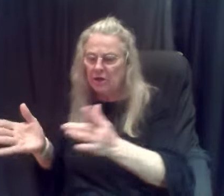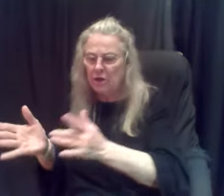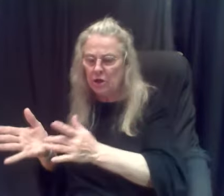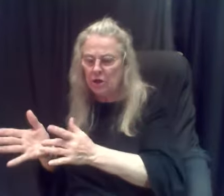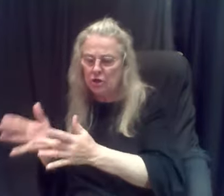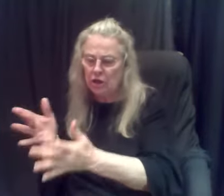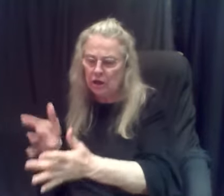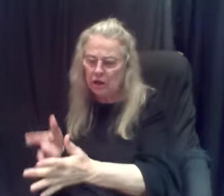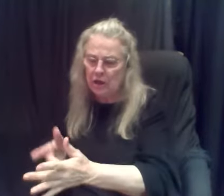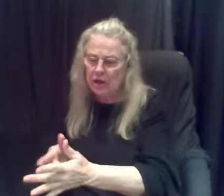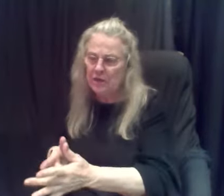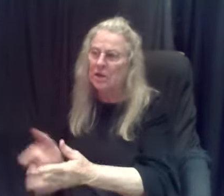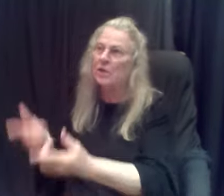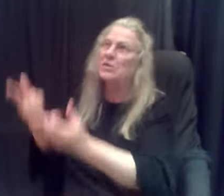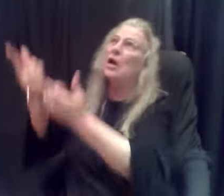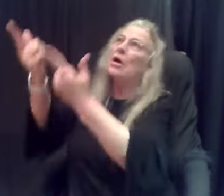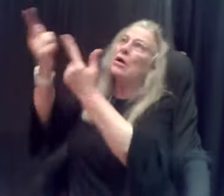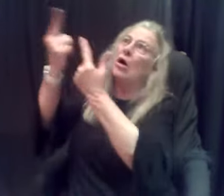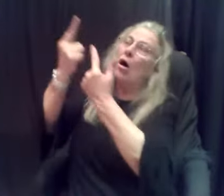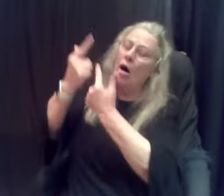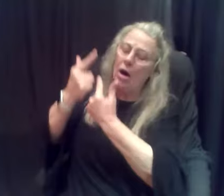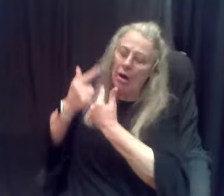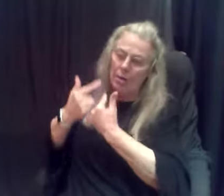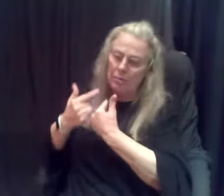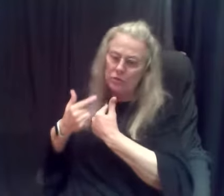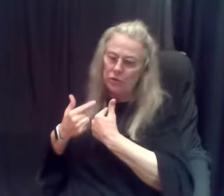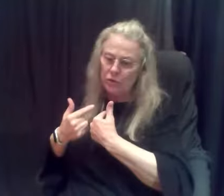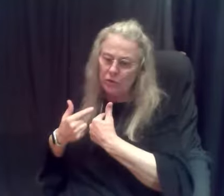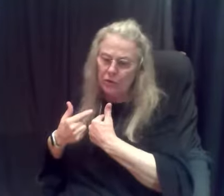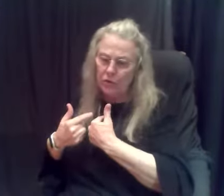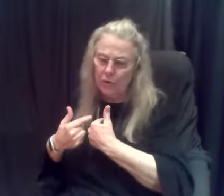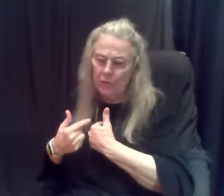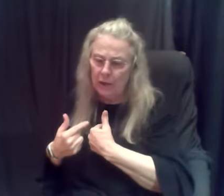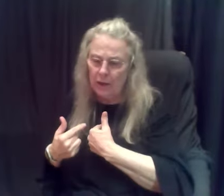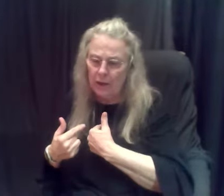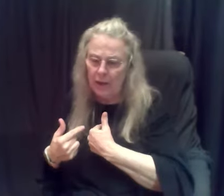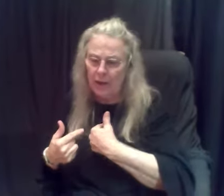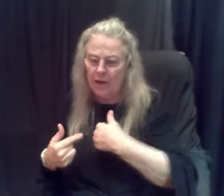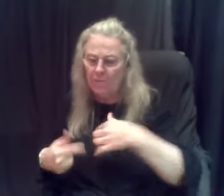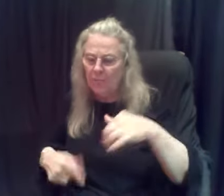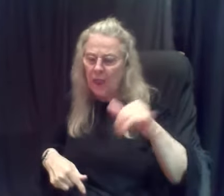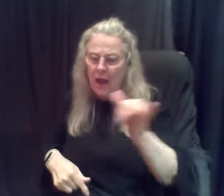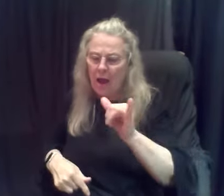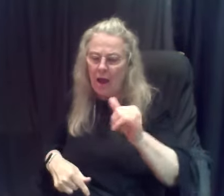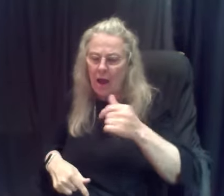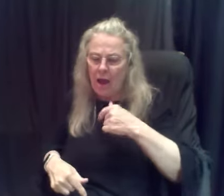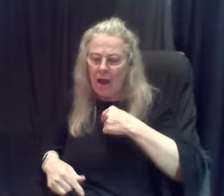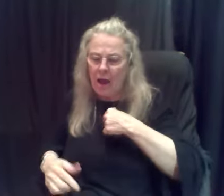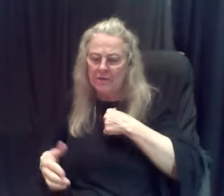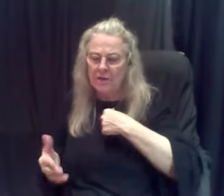Blessed Jesus, come to me as